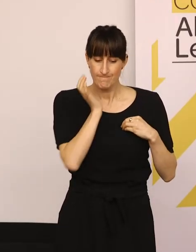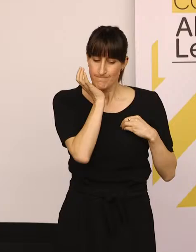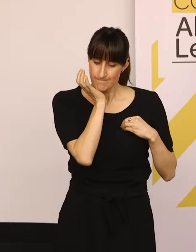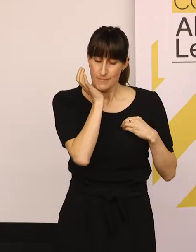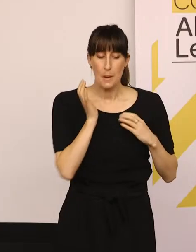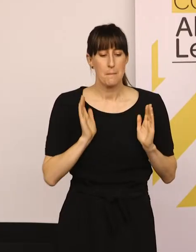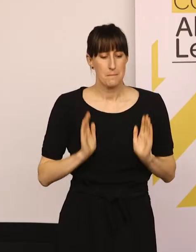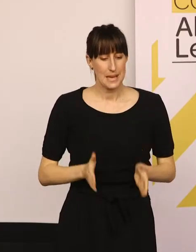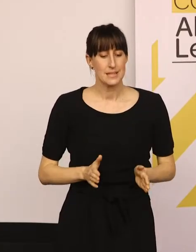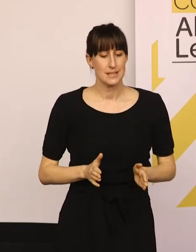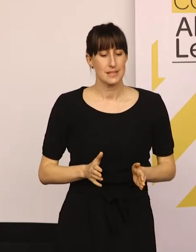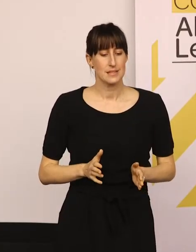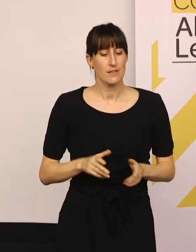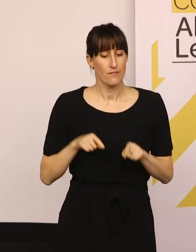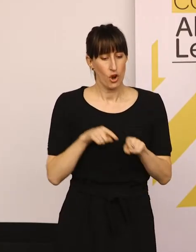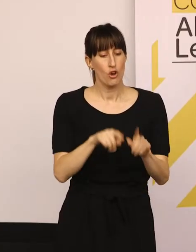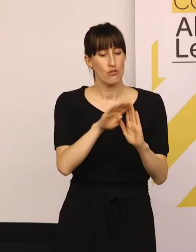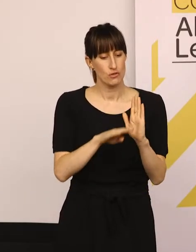position we are today.